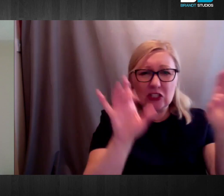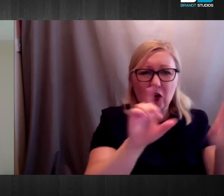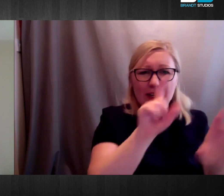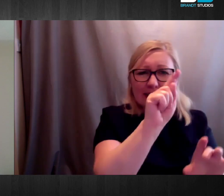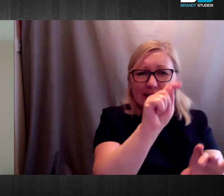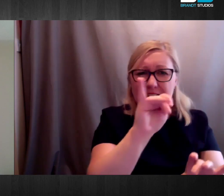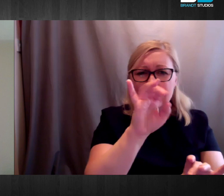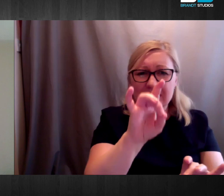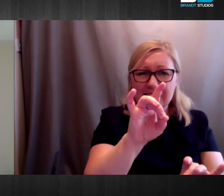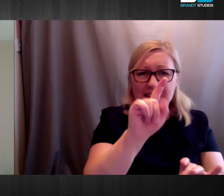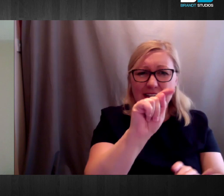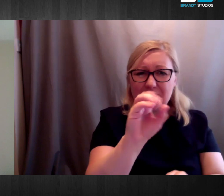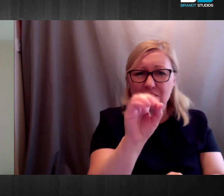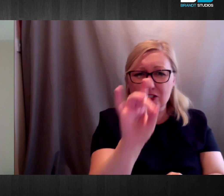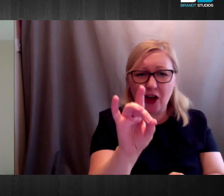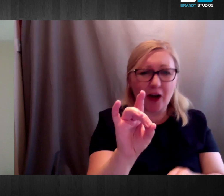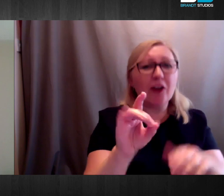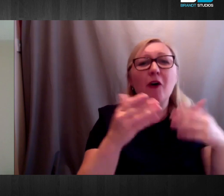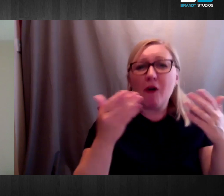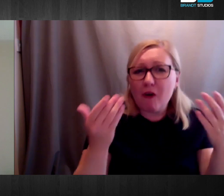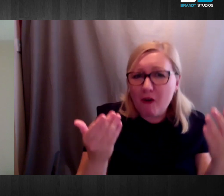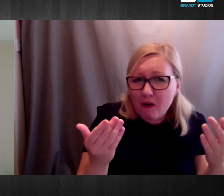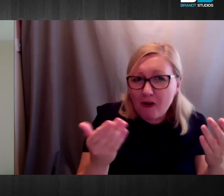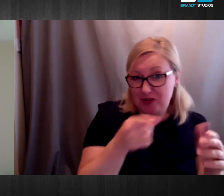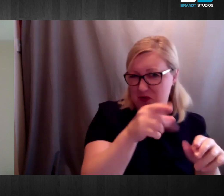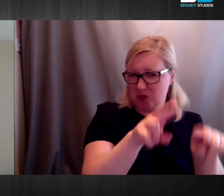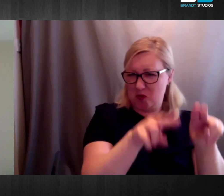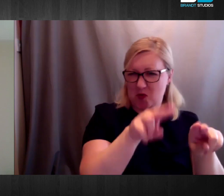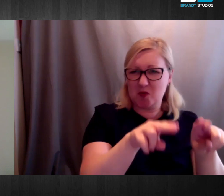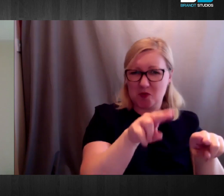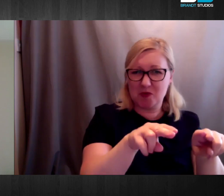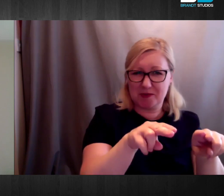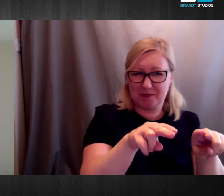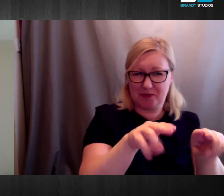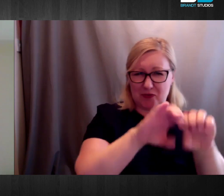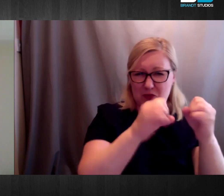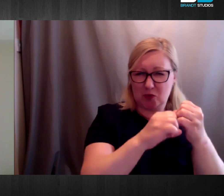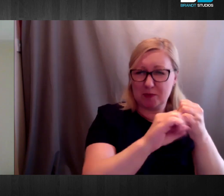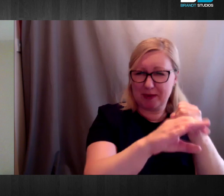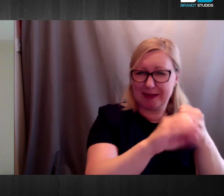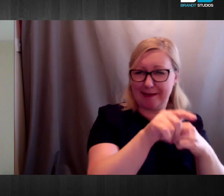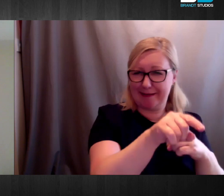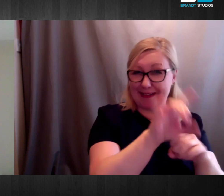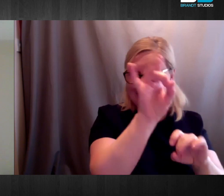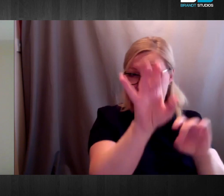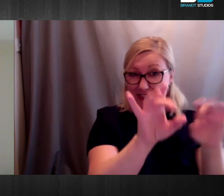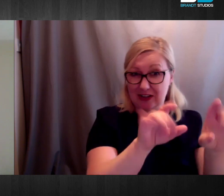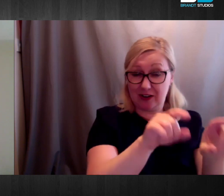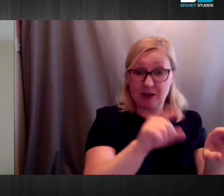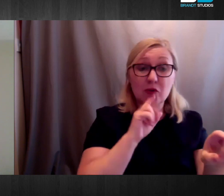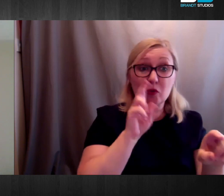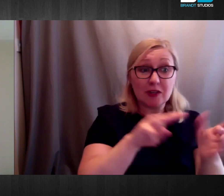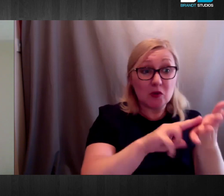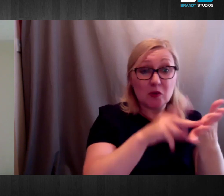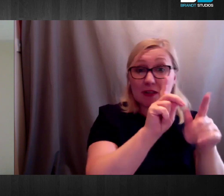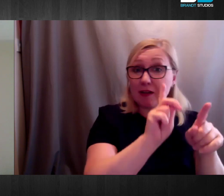relatively popular social media. So, using these forums, I think, would be a popular way to connect